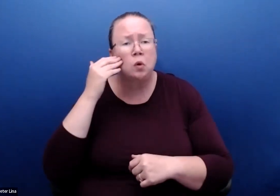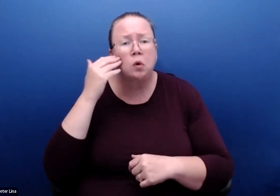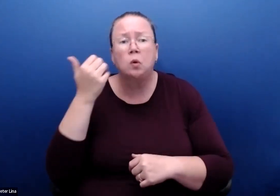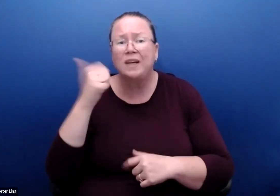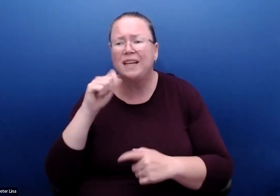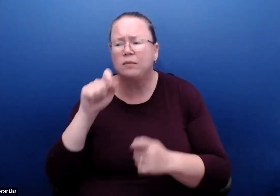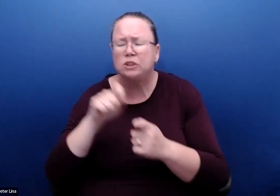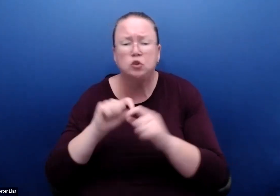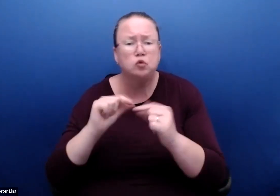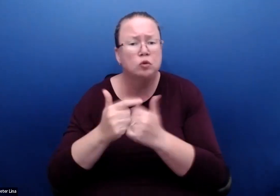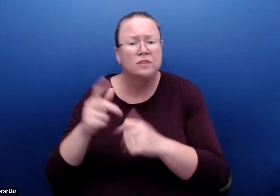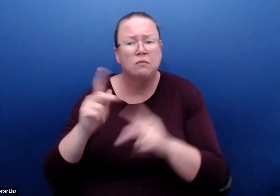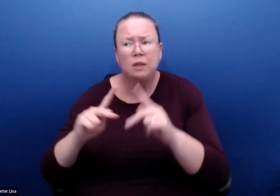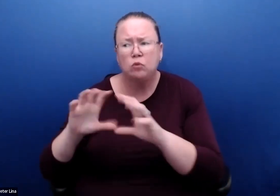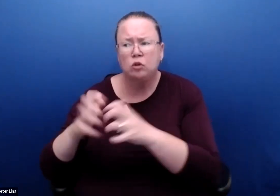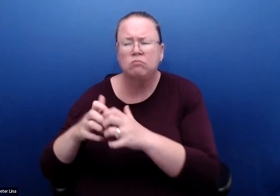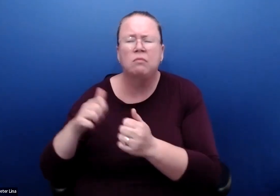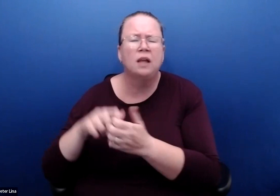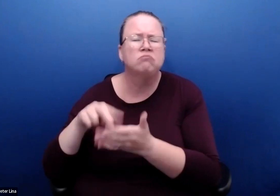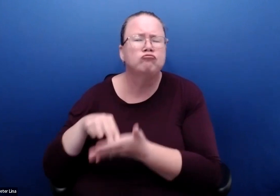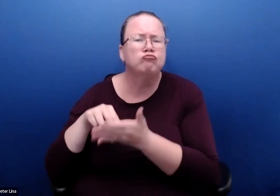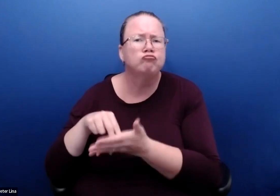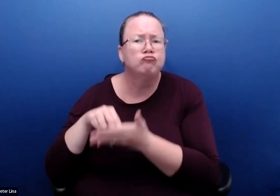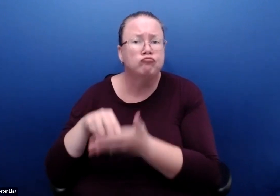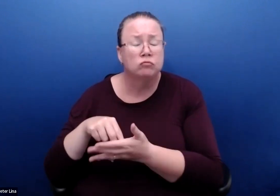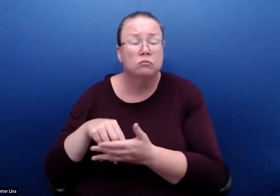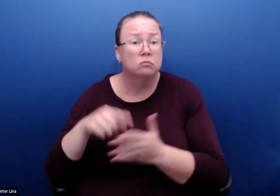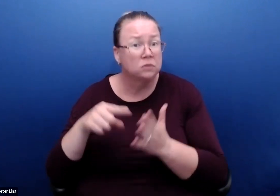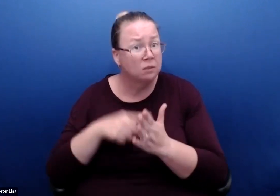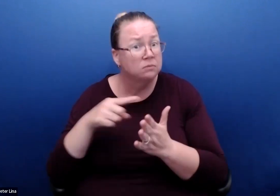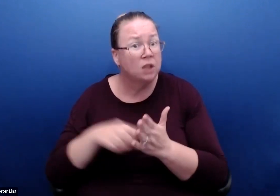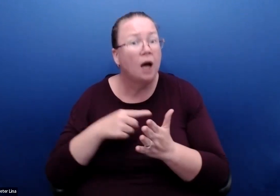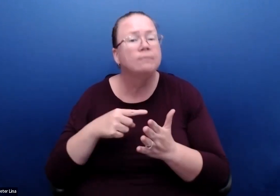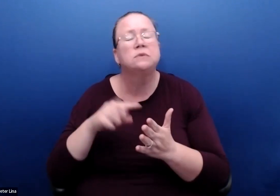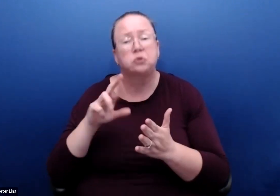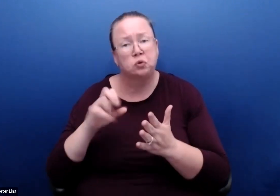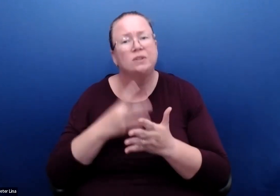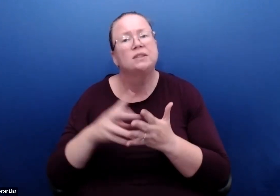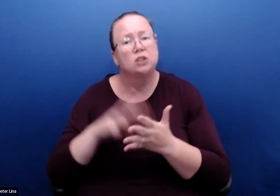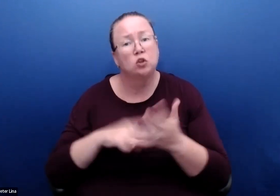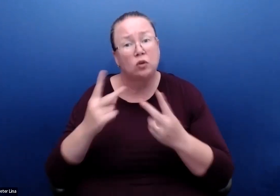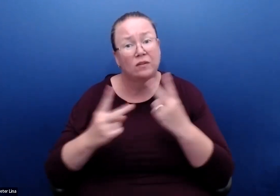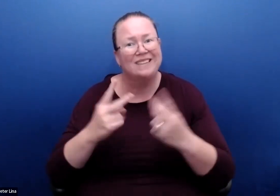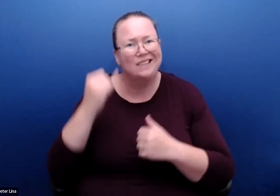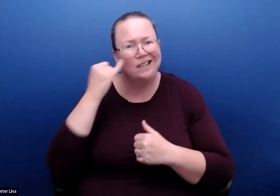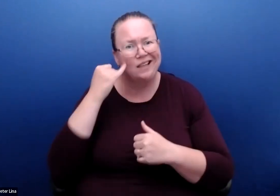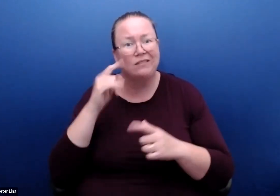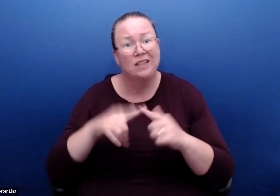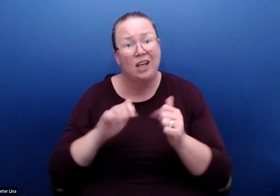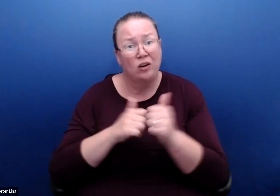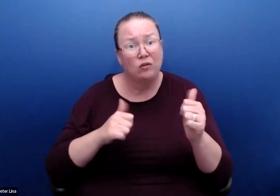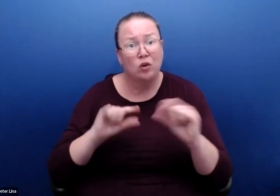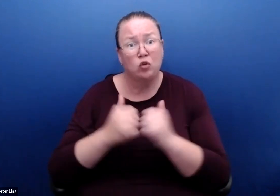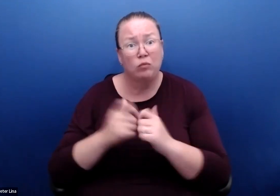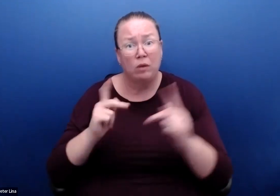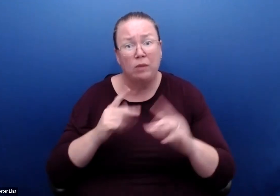groups of people that might be lingering around the home. In some cases, I've had to reschedule my visit if there were an unavoidable group of people